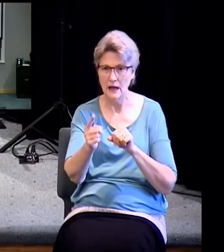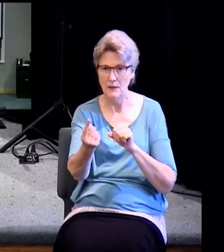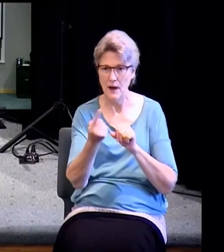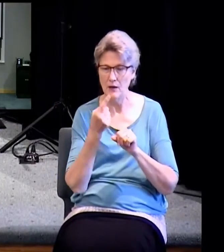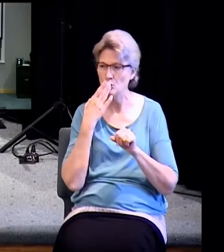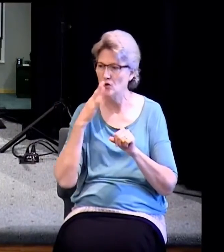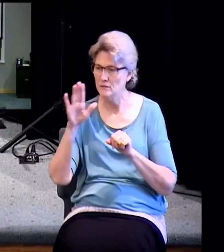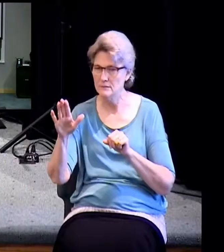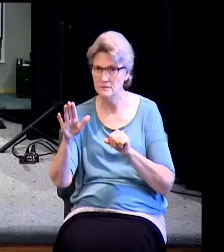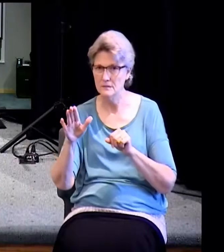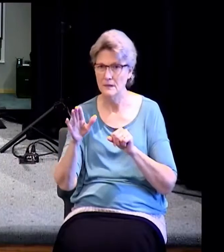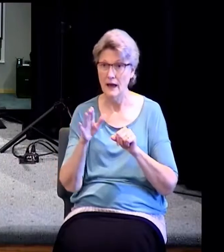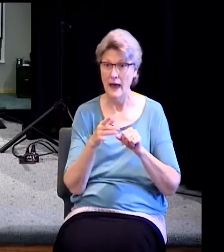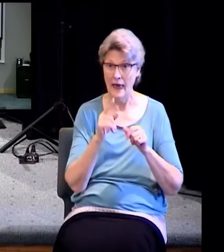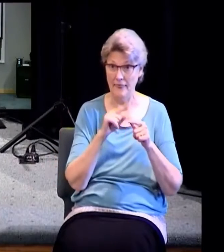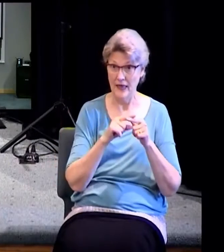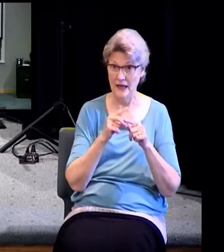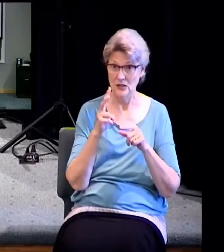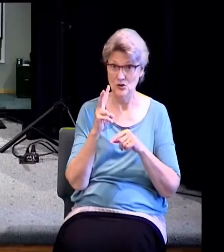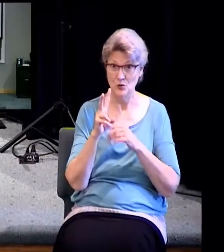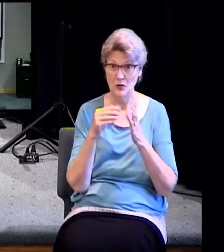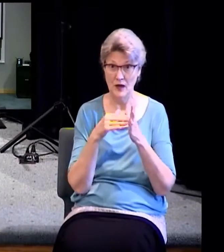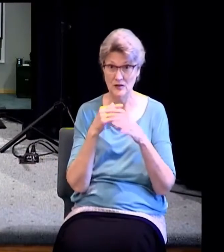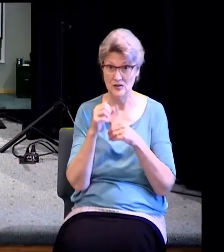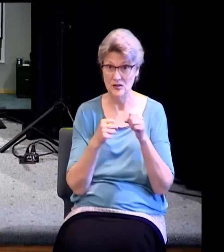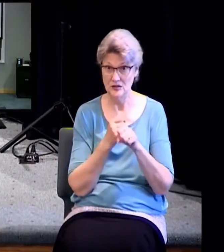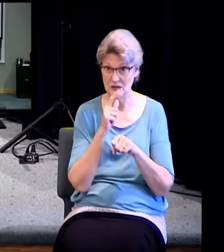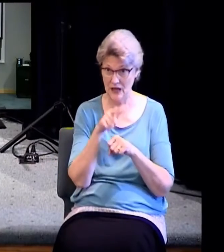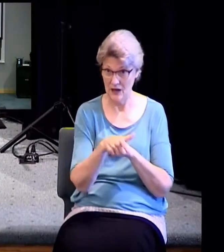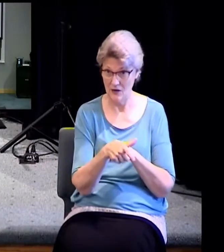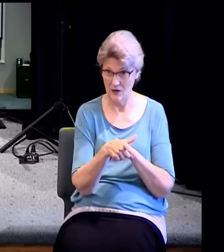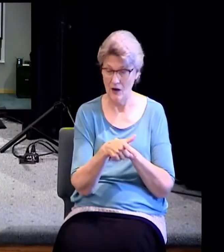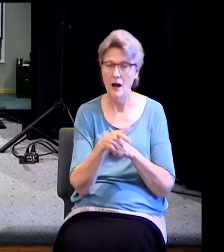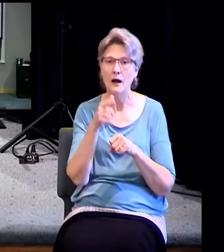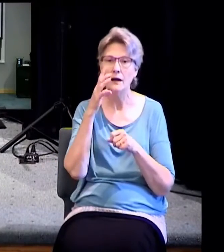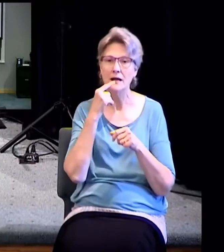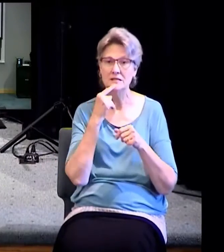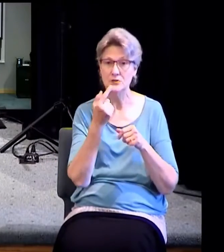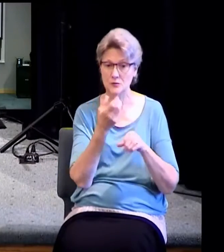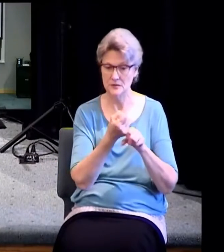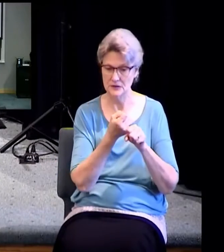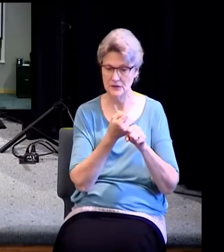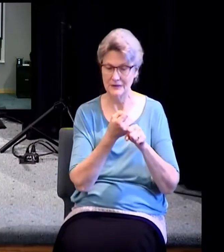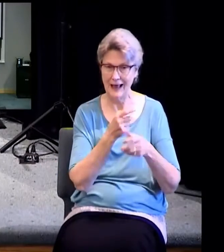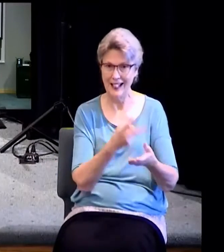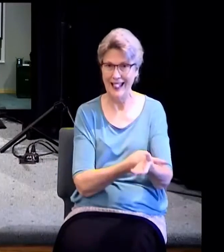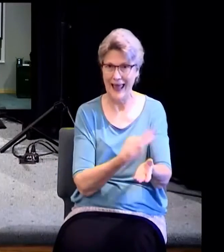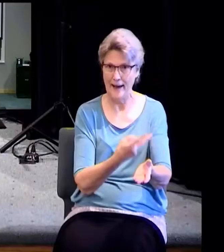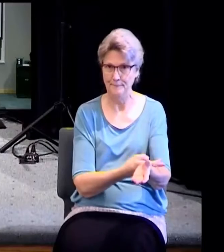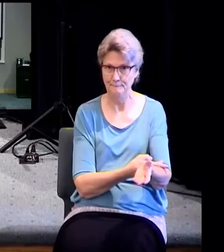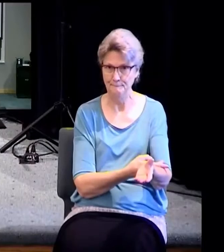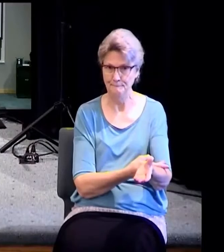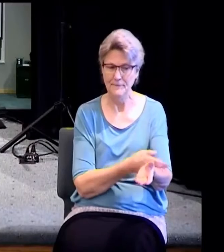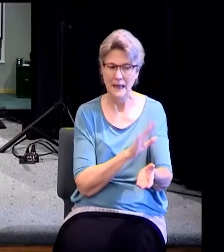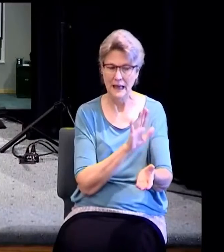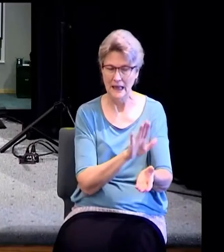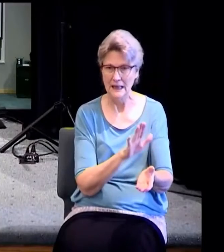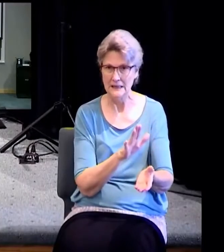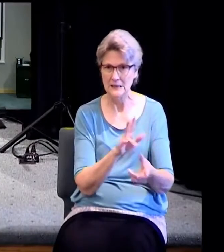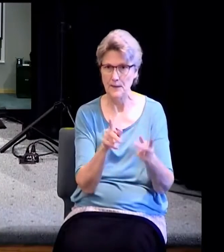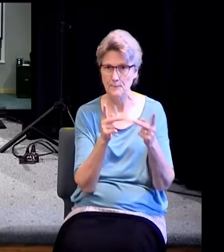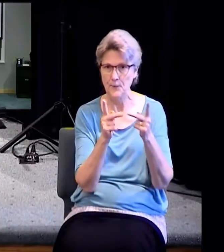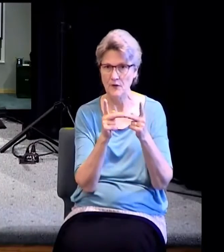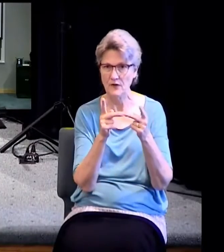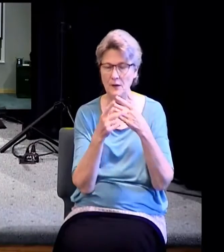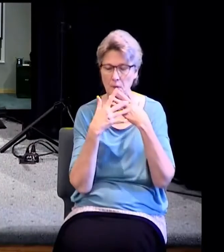blood of a lamb whose name is Yeshua. It has the letter Sheen in it. You're going to take His blood and you're going to put it